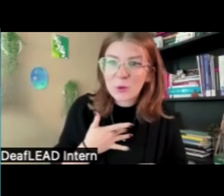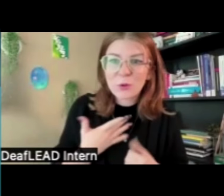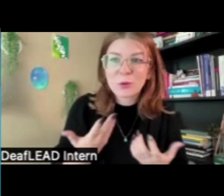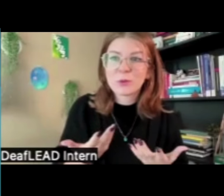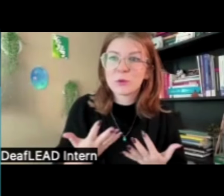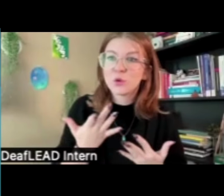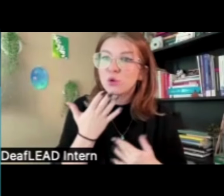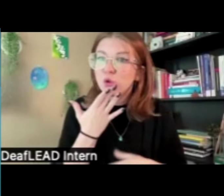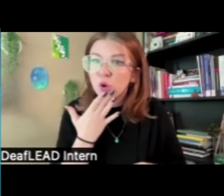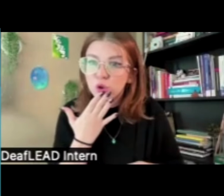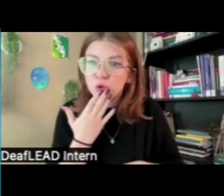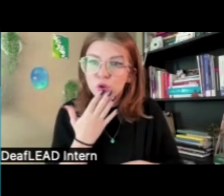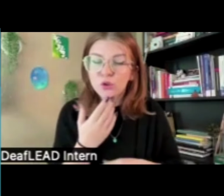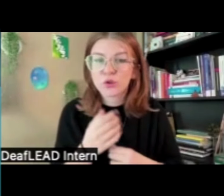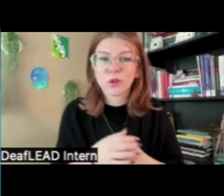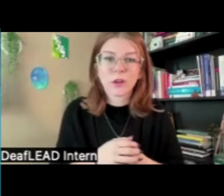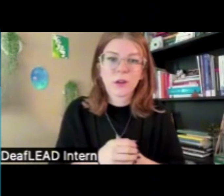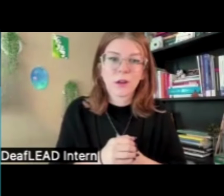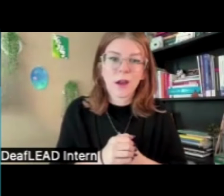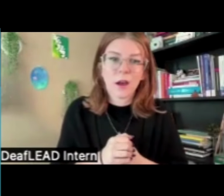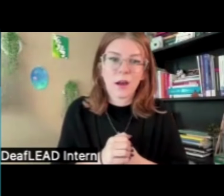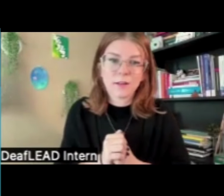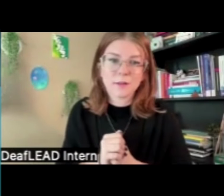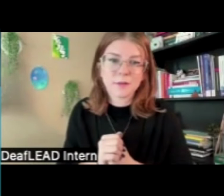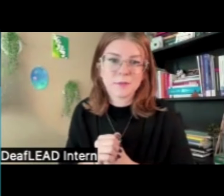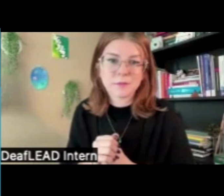maybe the temperature that you're feeling,